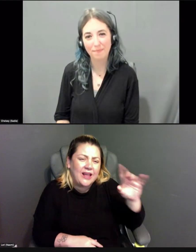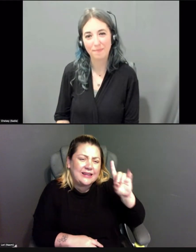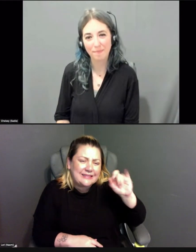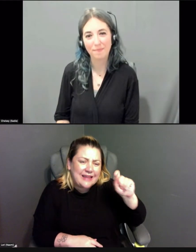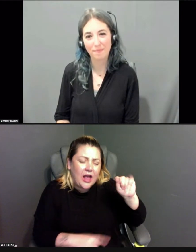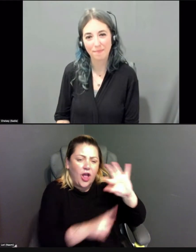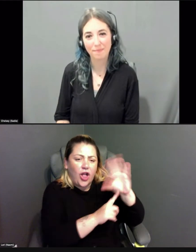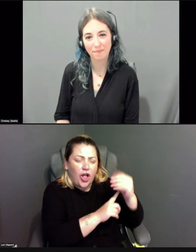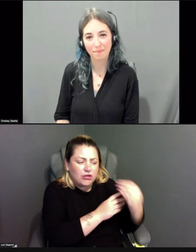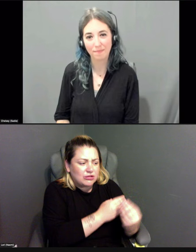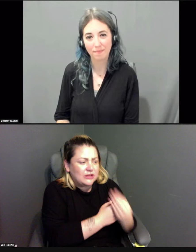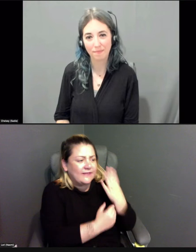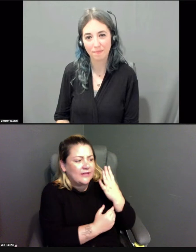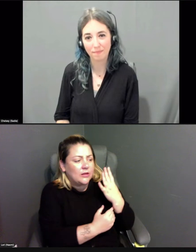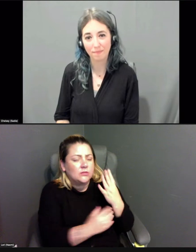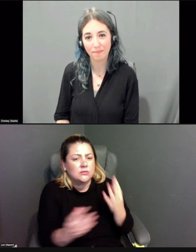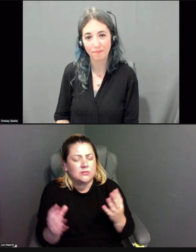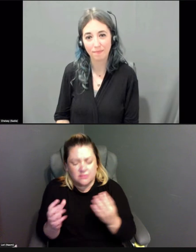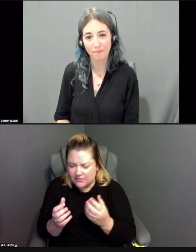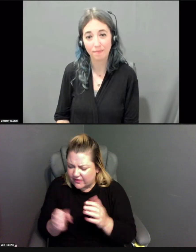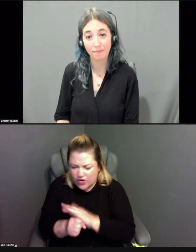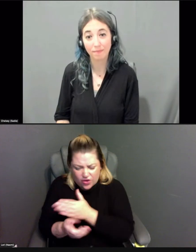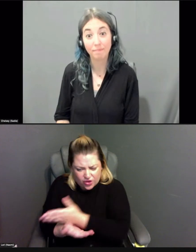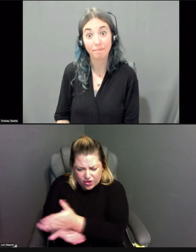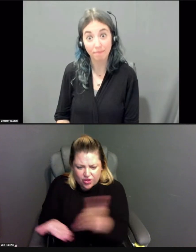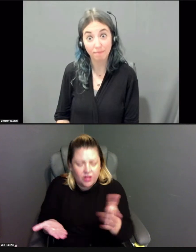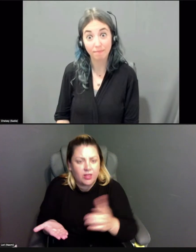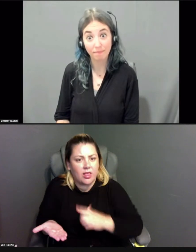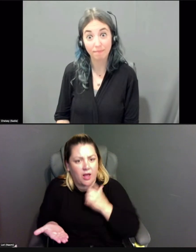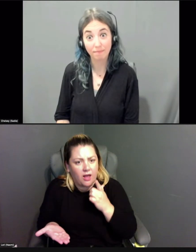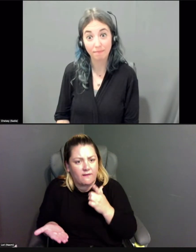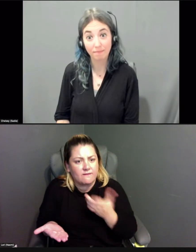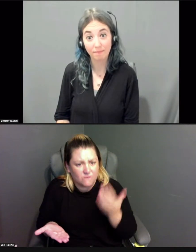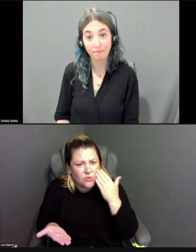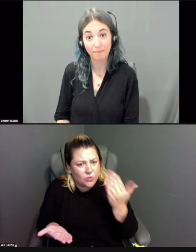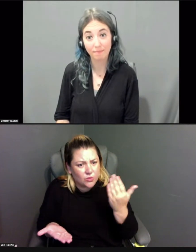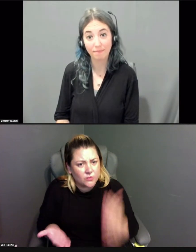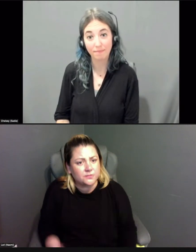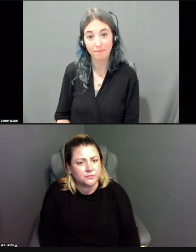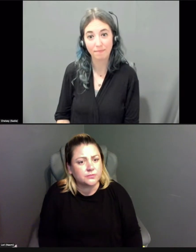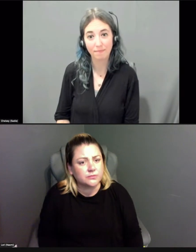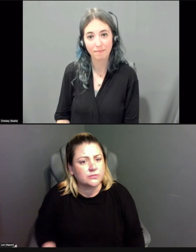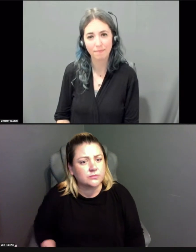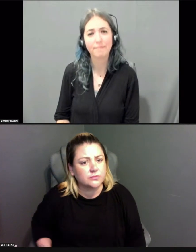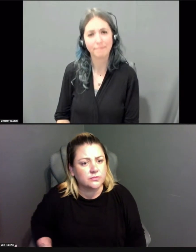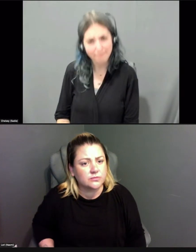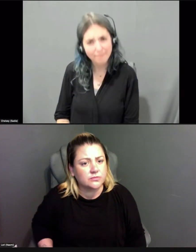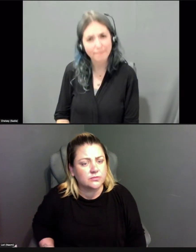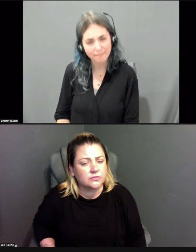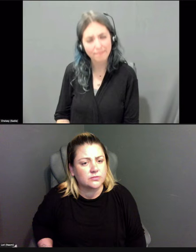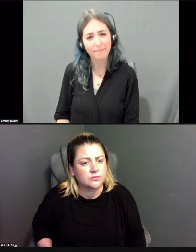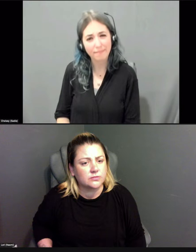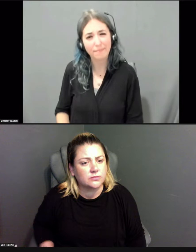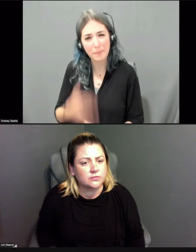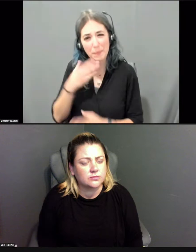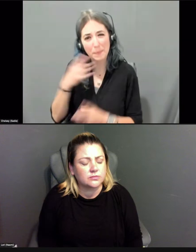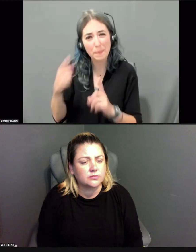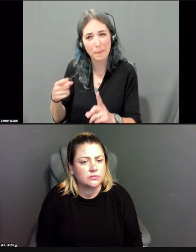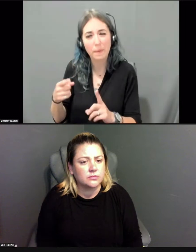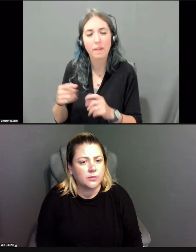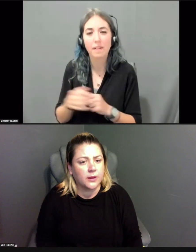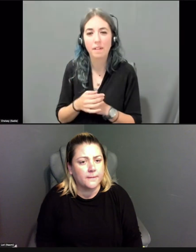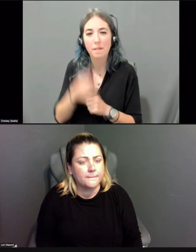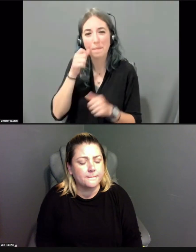much. Yes. That's a really good point. And even thinking back to our conversation on last